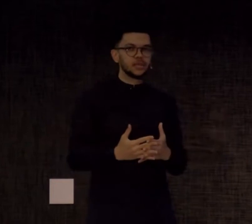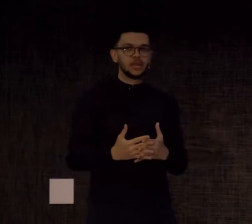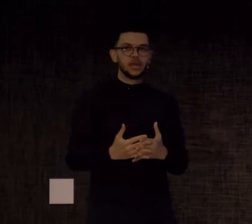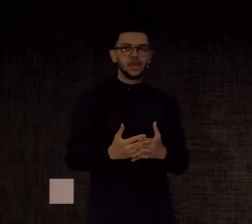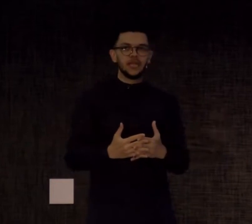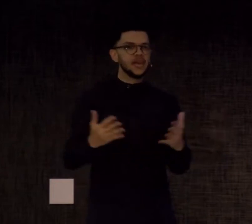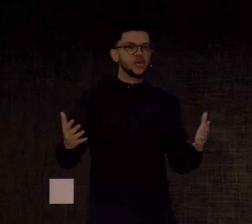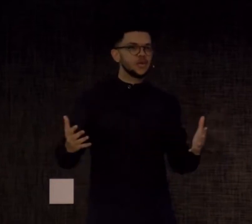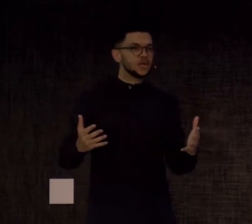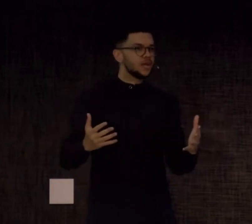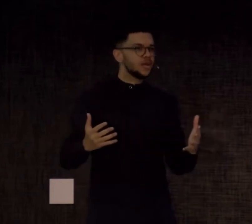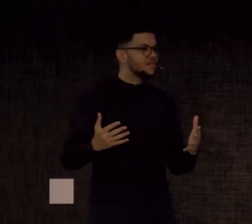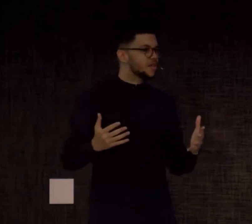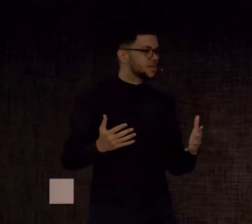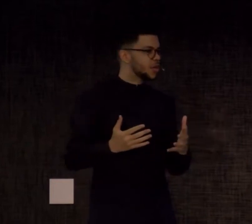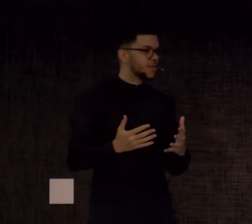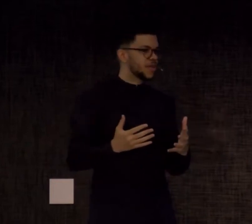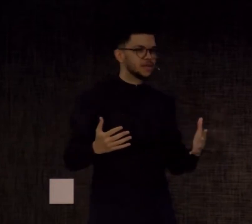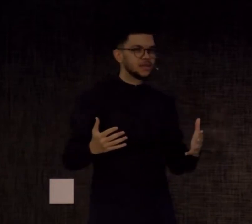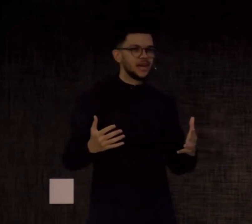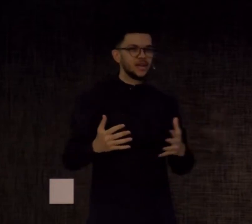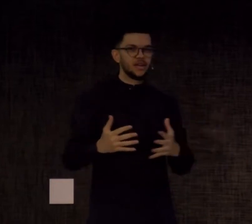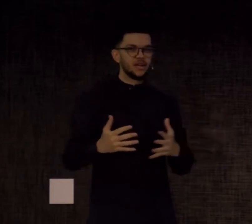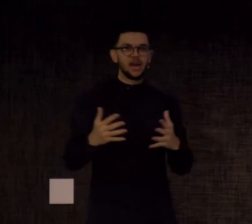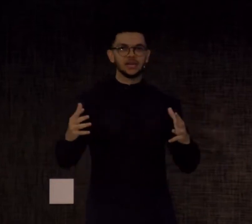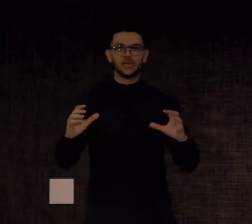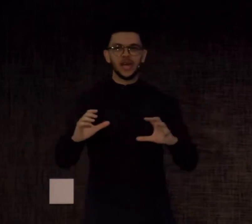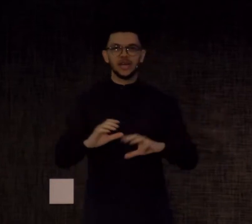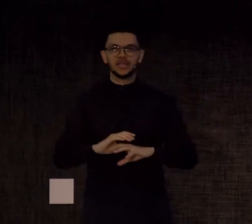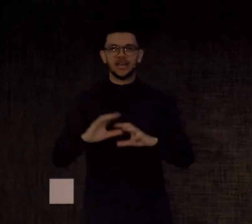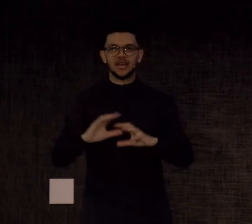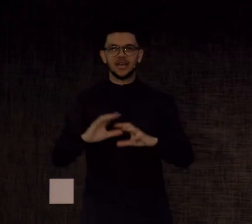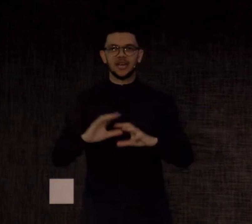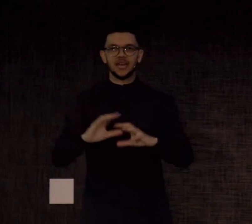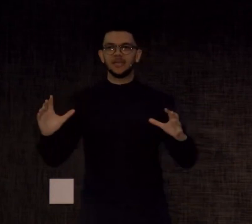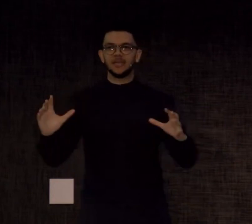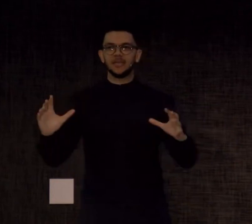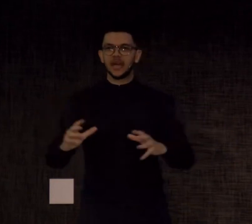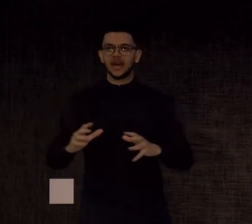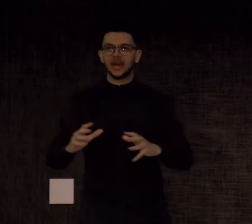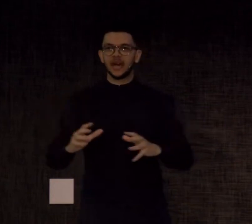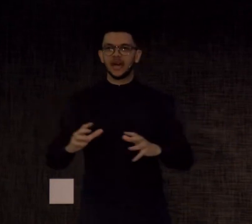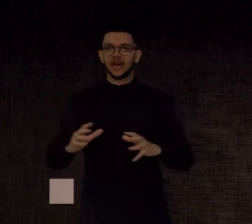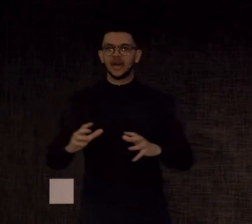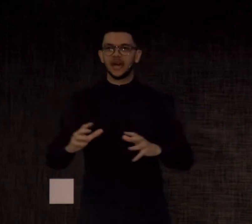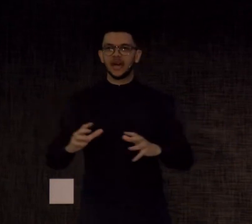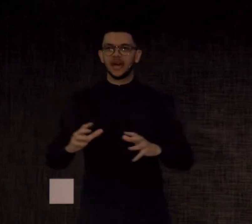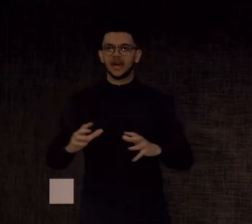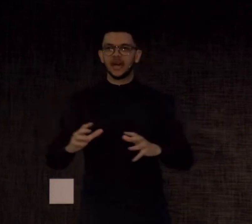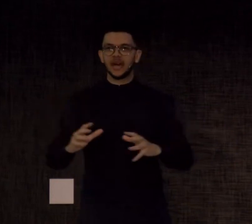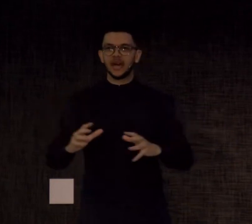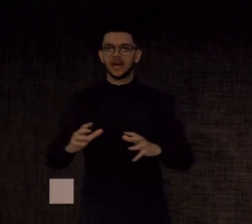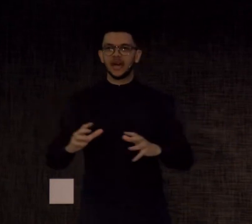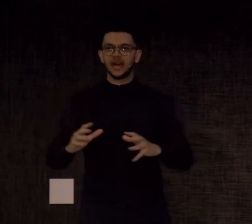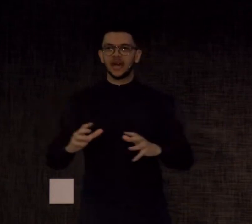levels. Then we will arrive at a utopia and a nirvana where South Africa becomes the winning nation. We just